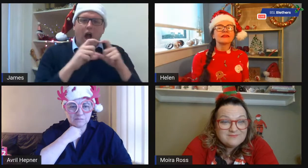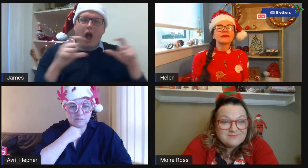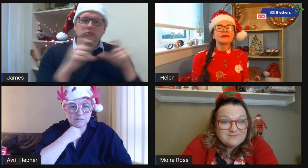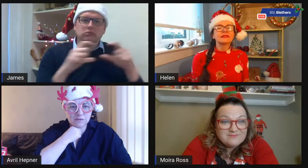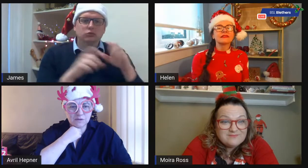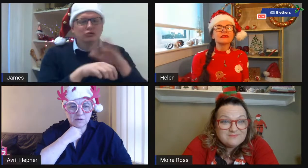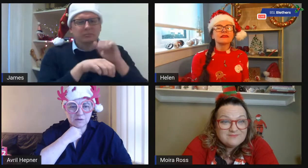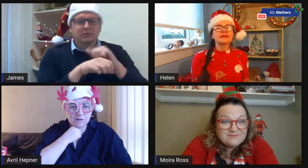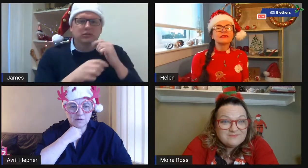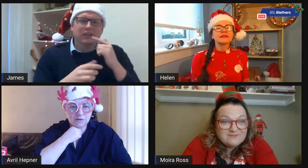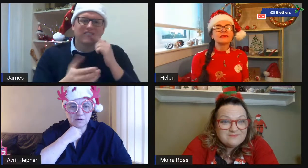part.